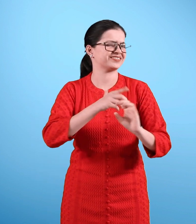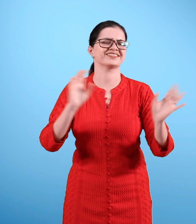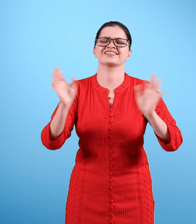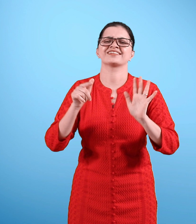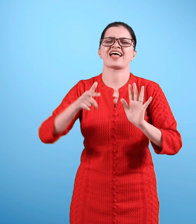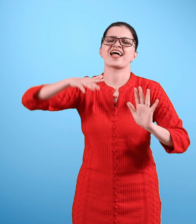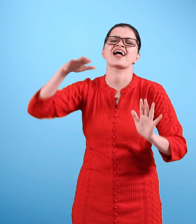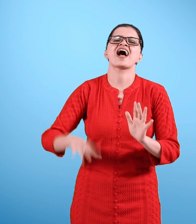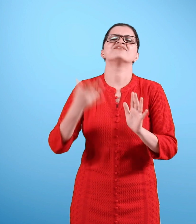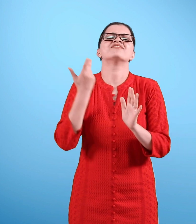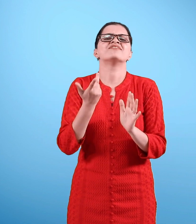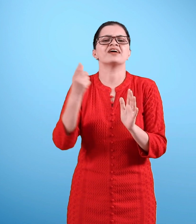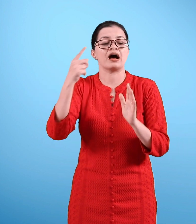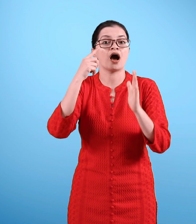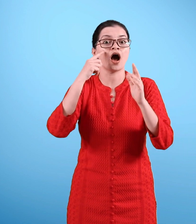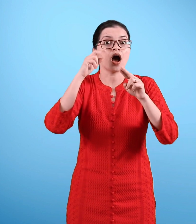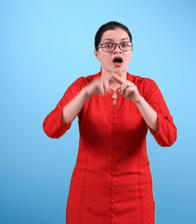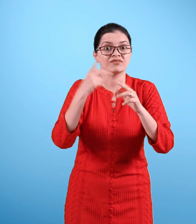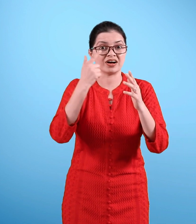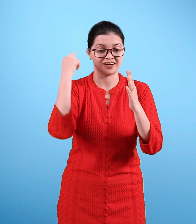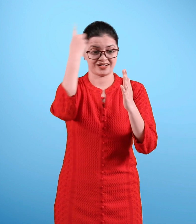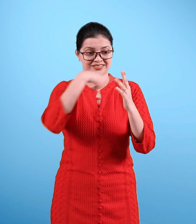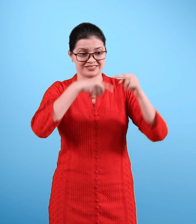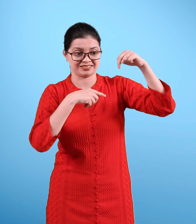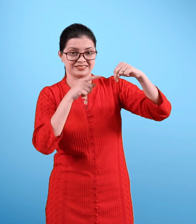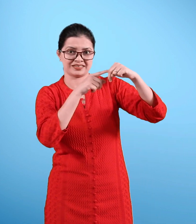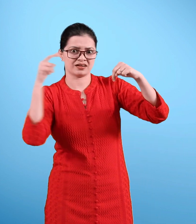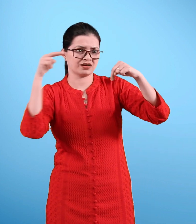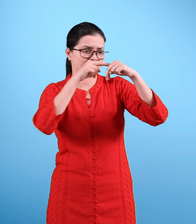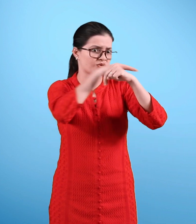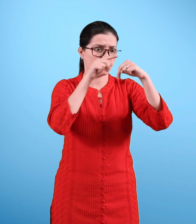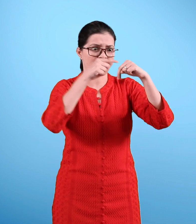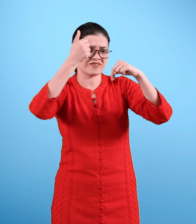torch is not able to pass through his body to the other side.